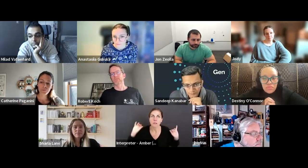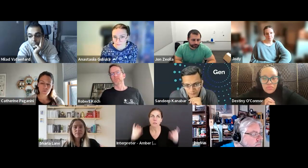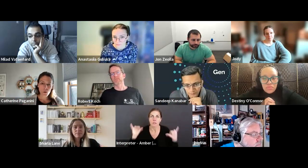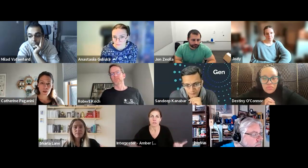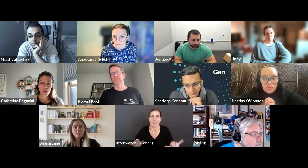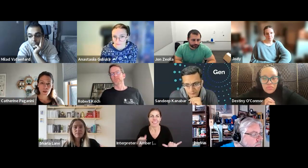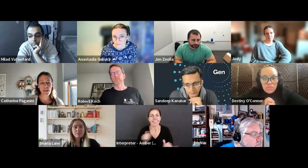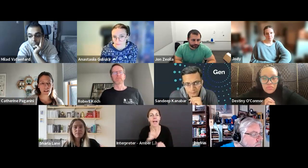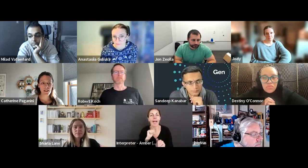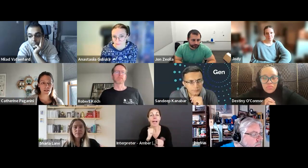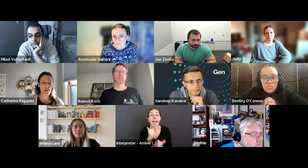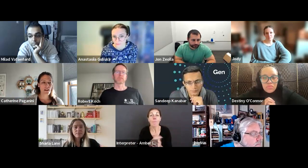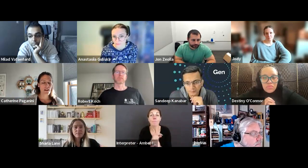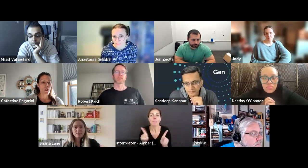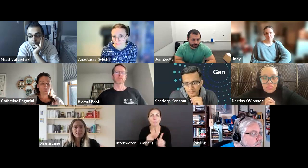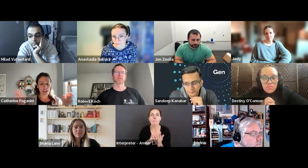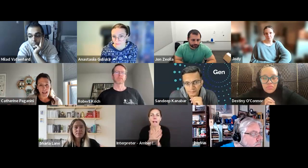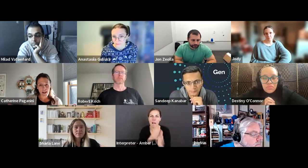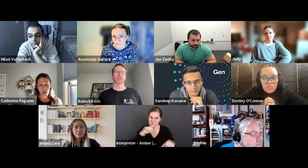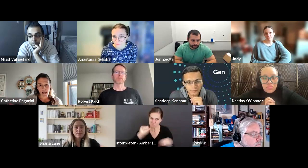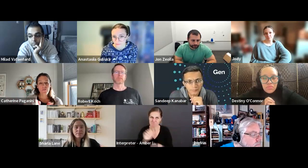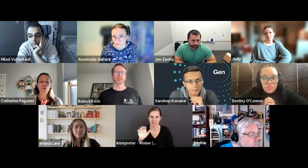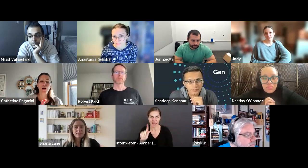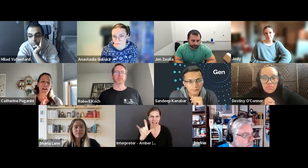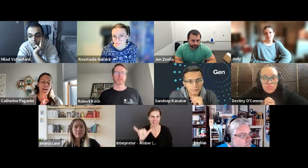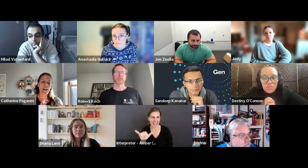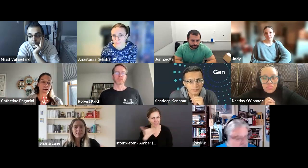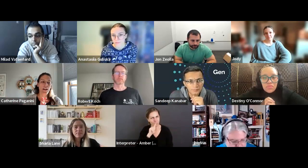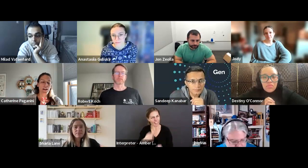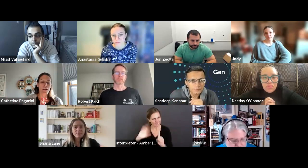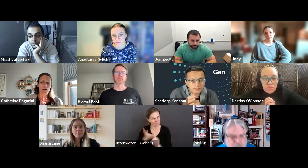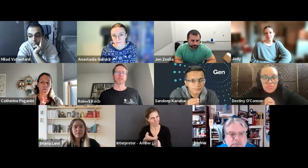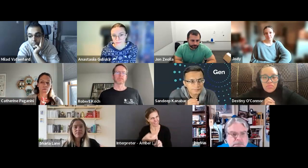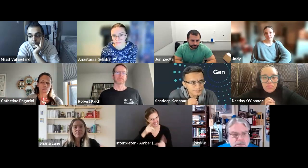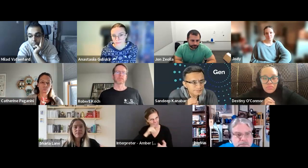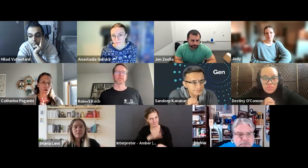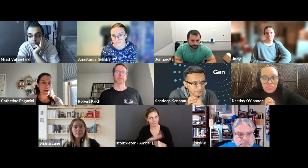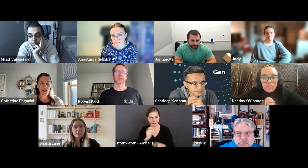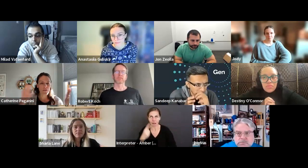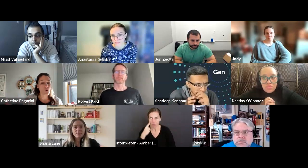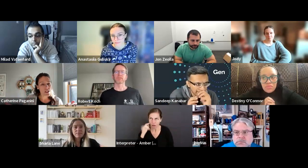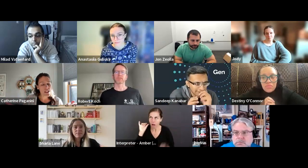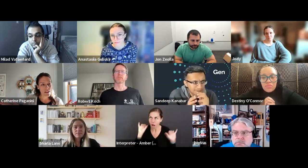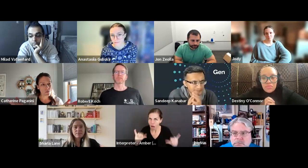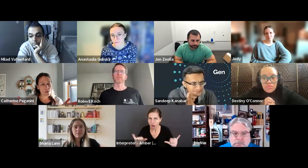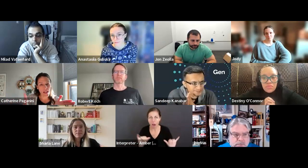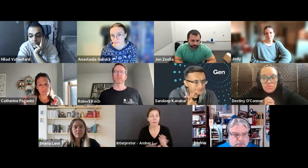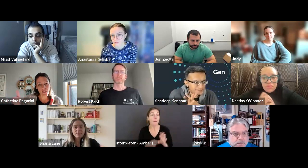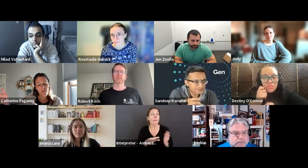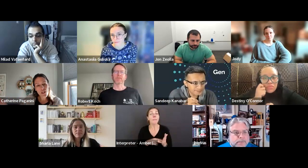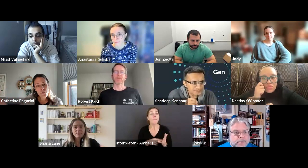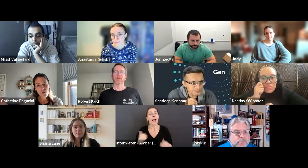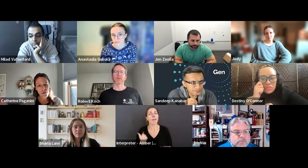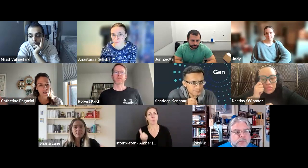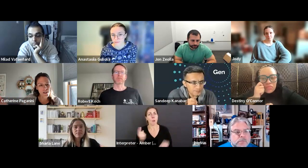so what I was thinking is we could have one, and then we don't have to have the whole team there. We would